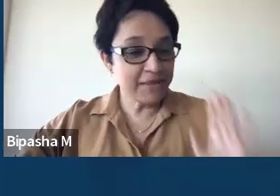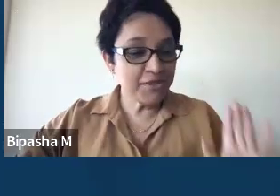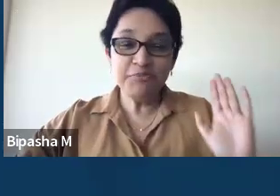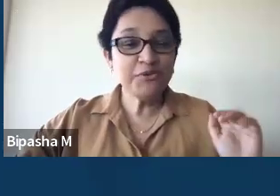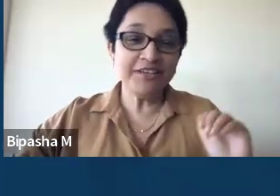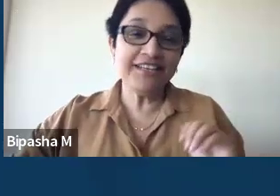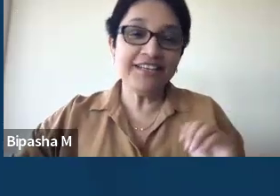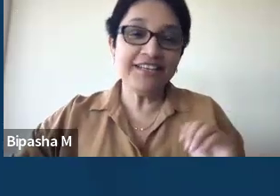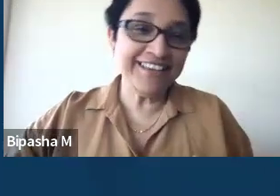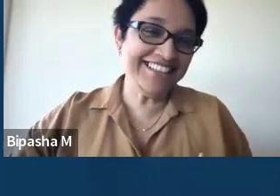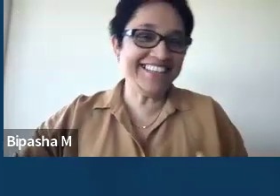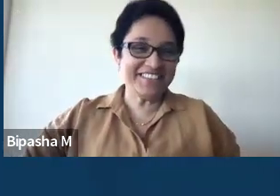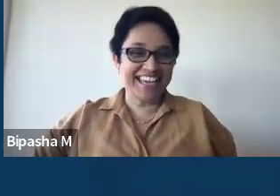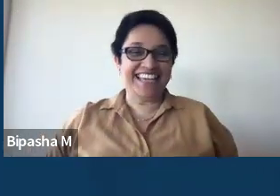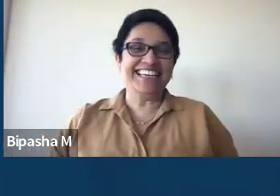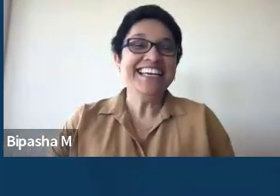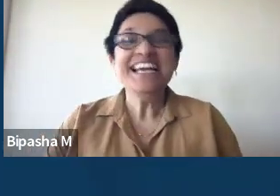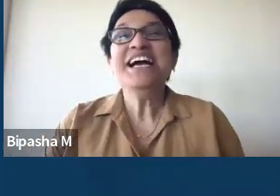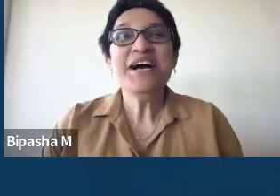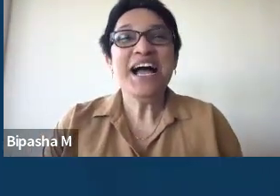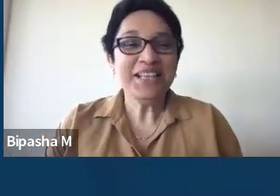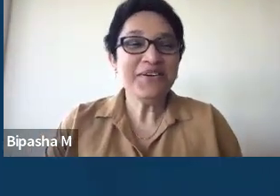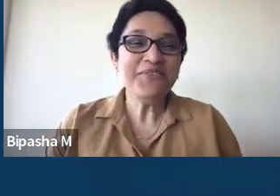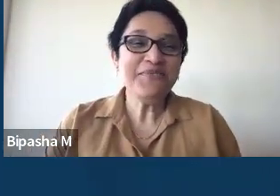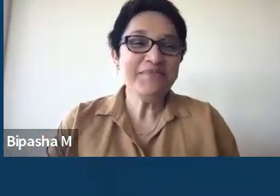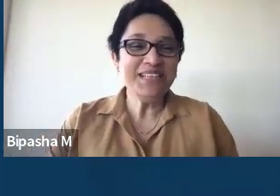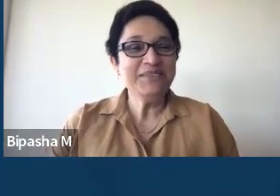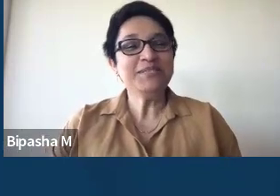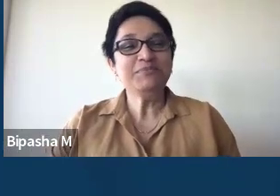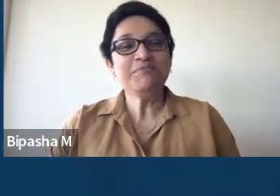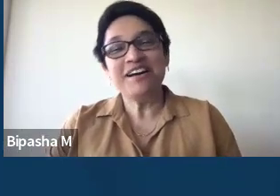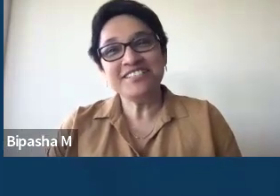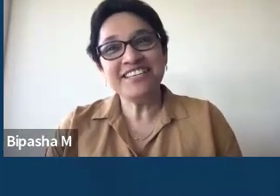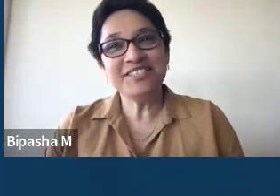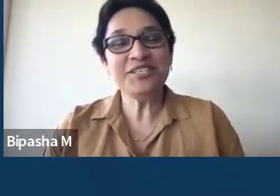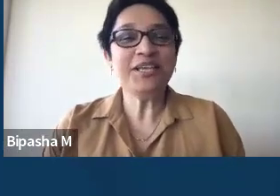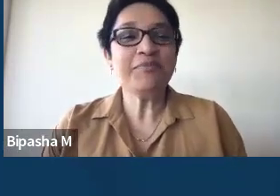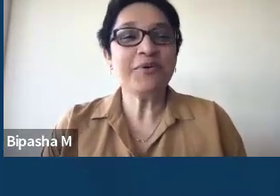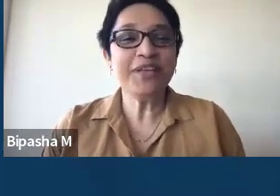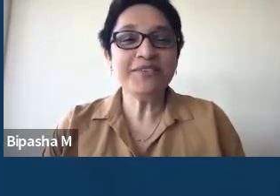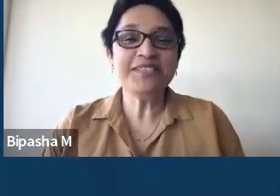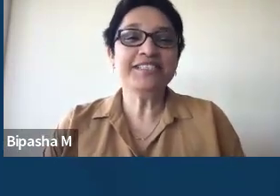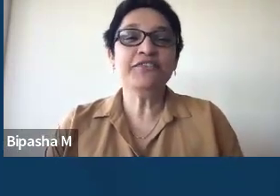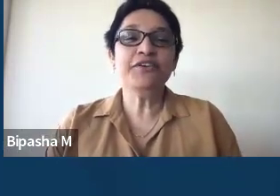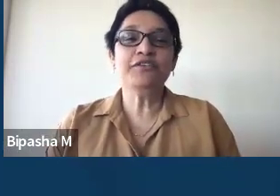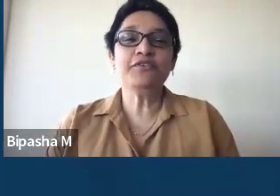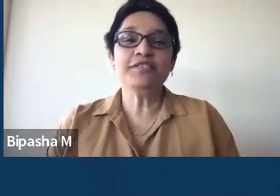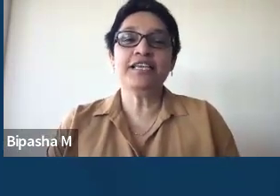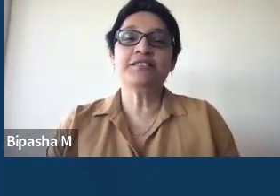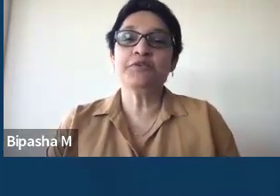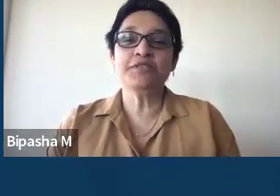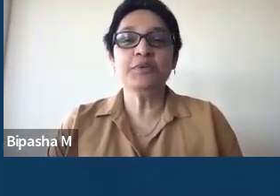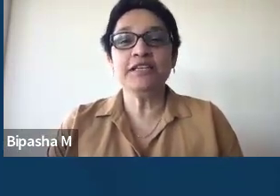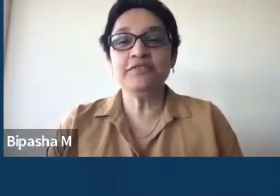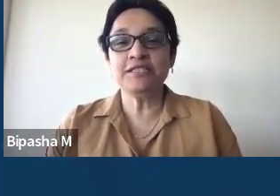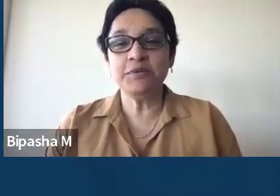Yes, and I'm not muted. Yay. Okay. Hello, everyone. My name is Bipasha, she, they pronouns, serving on CRIS